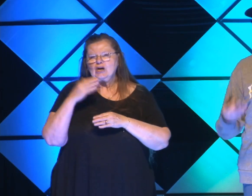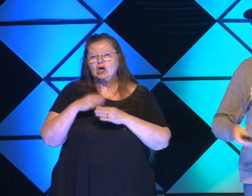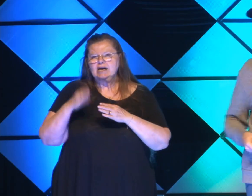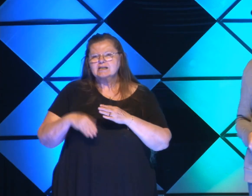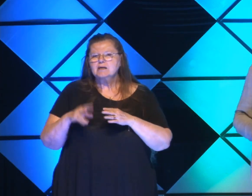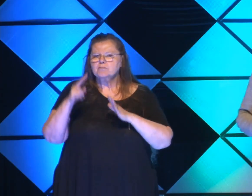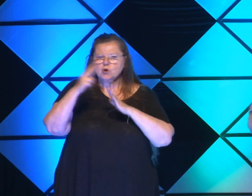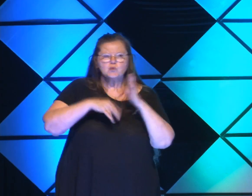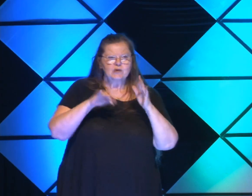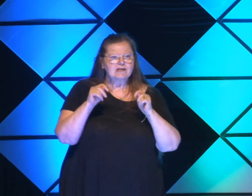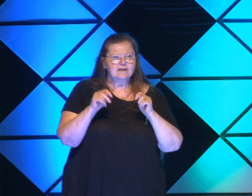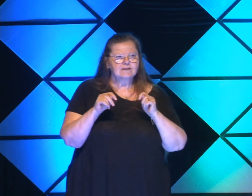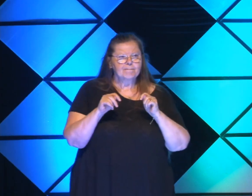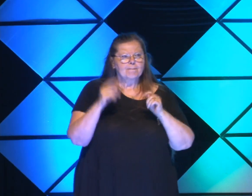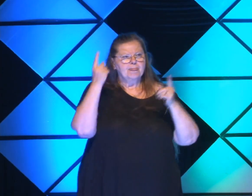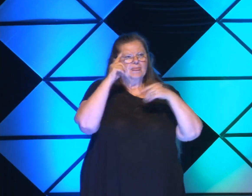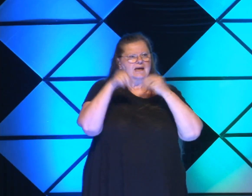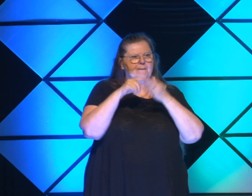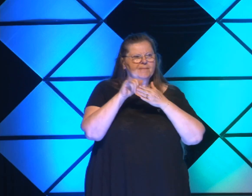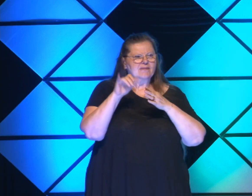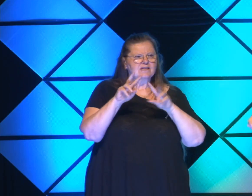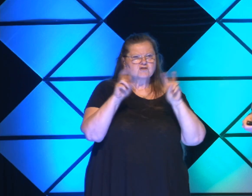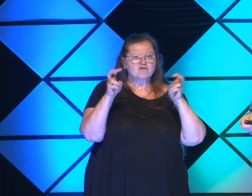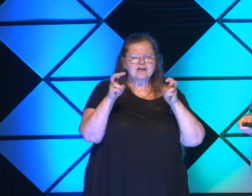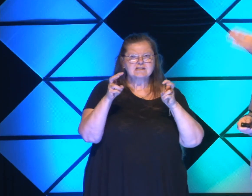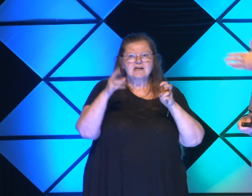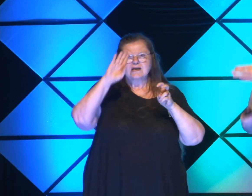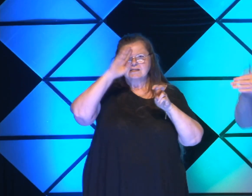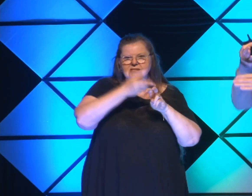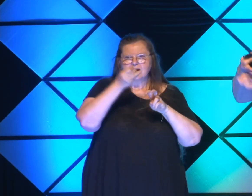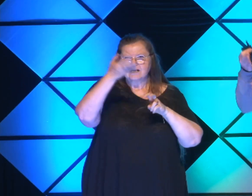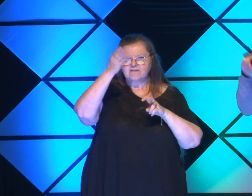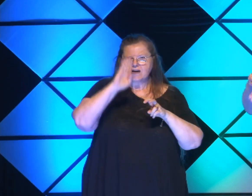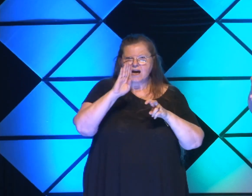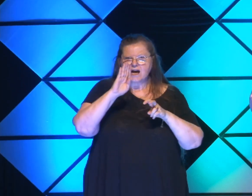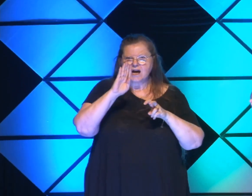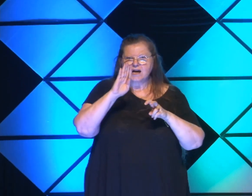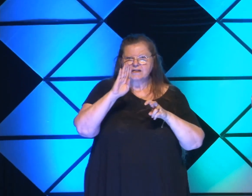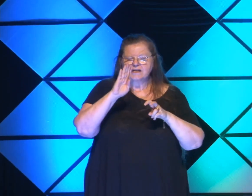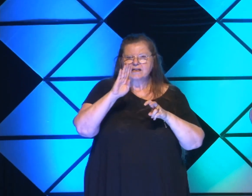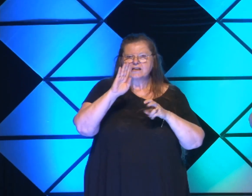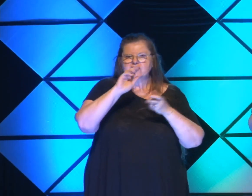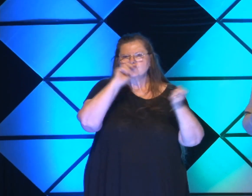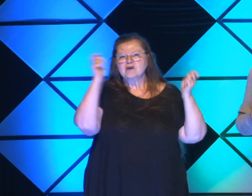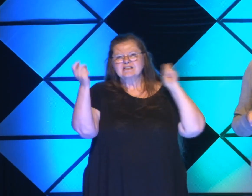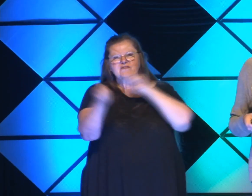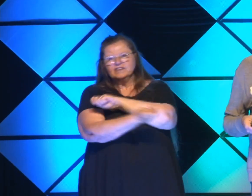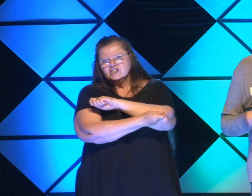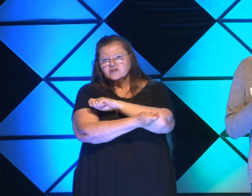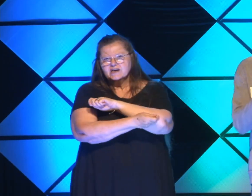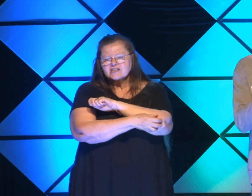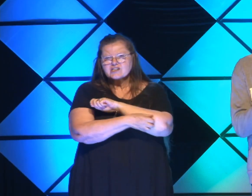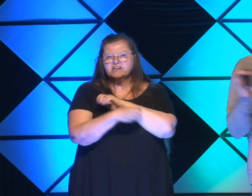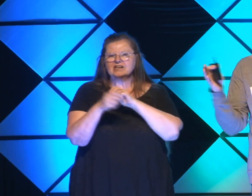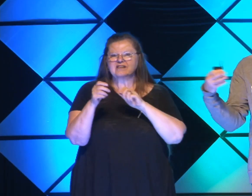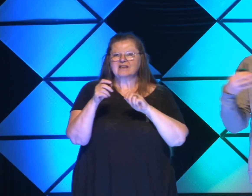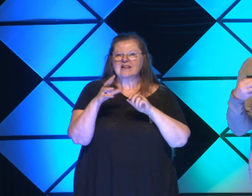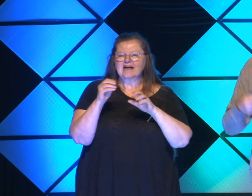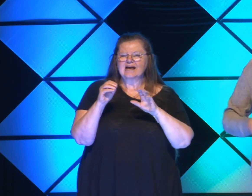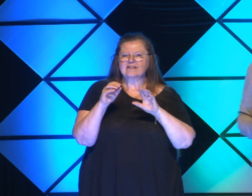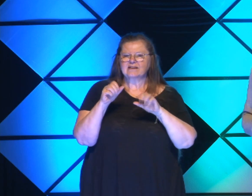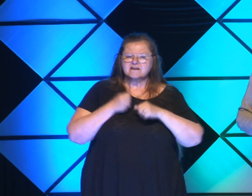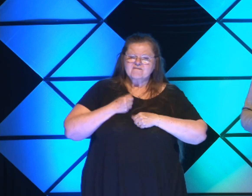the Gospel of Mark, thinking about this phrase, Son of God, thinking about the transfiguration as the central kind of point, this confession of Peter right around